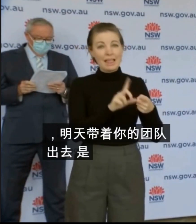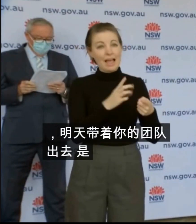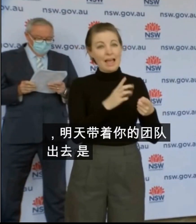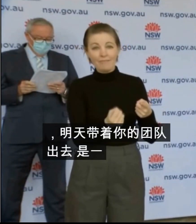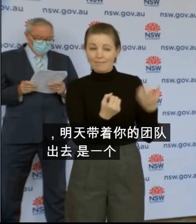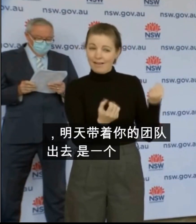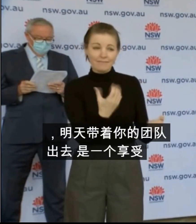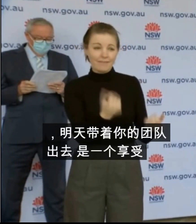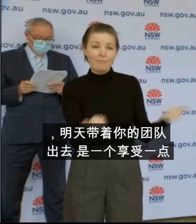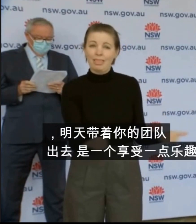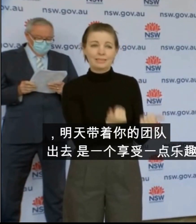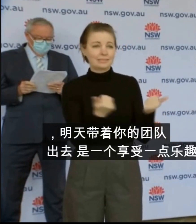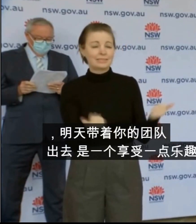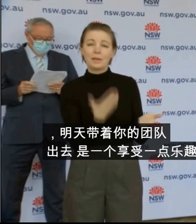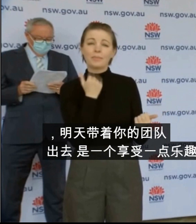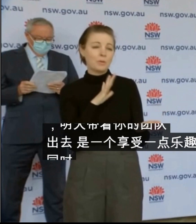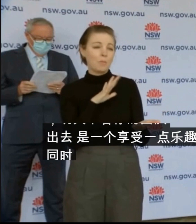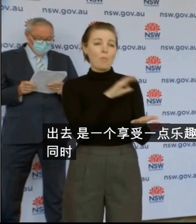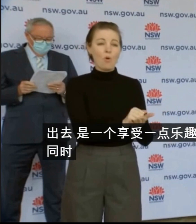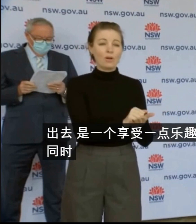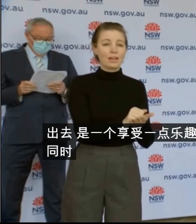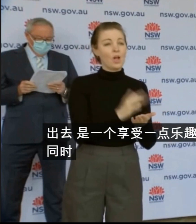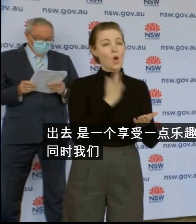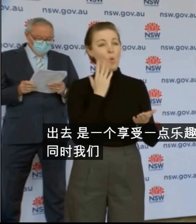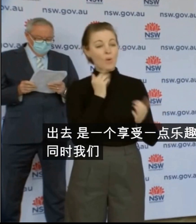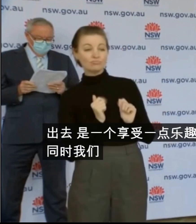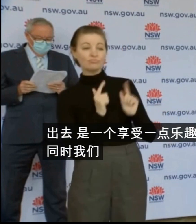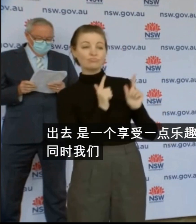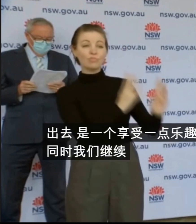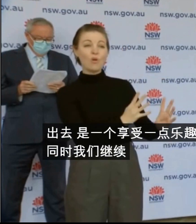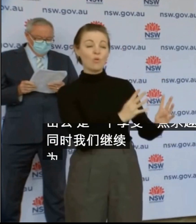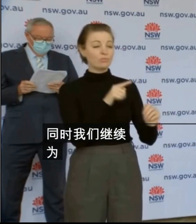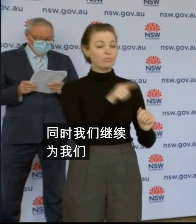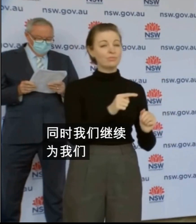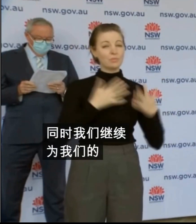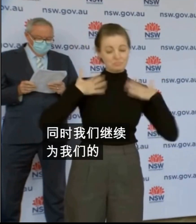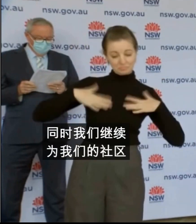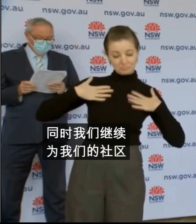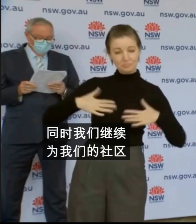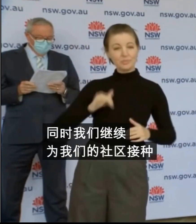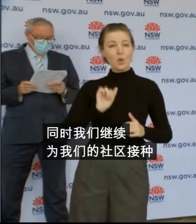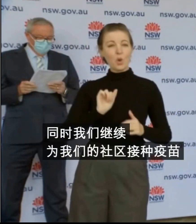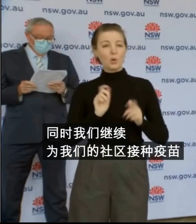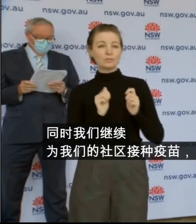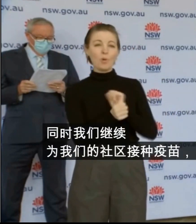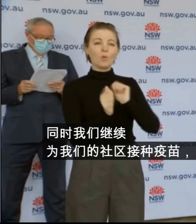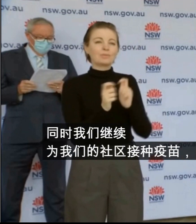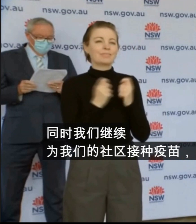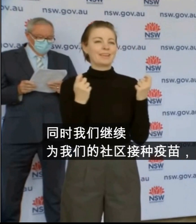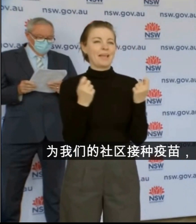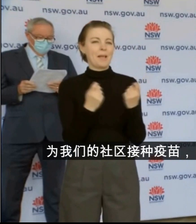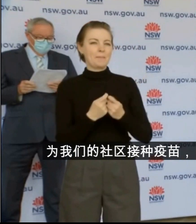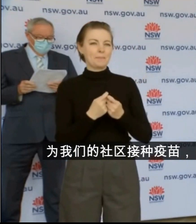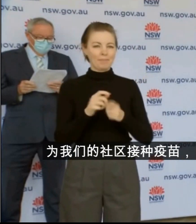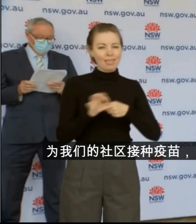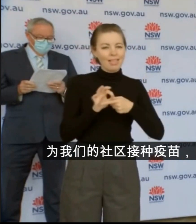team colours. It is an opportunity to have a little bit of fun while we continue with the very serious business of